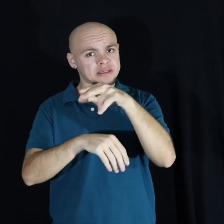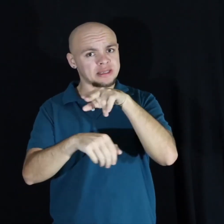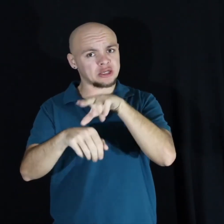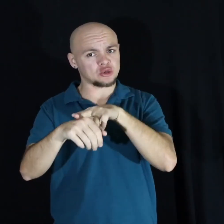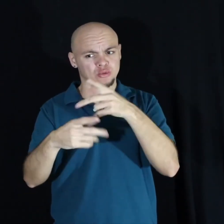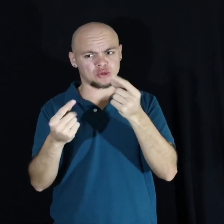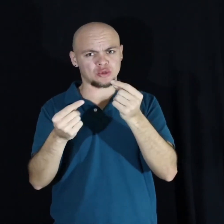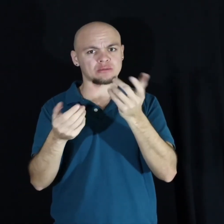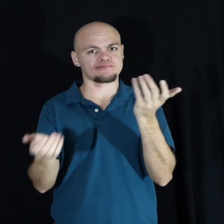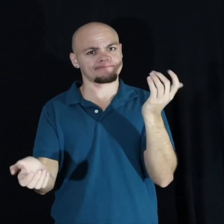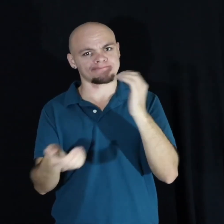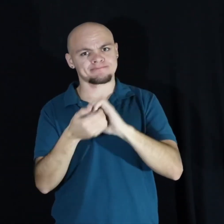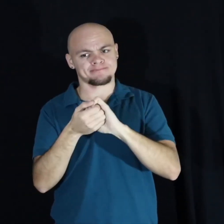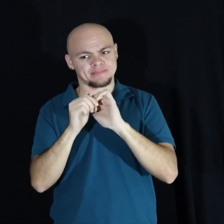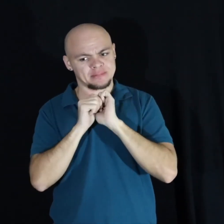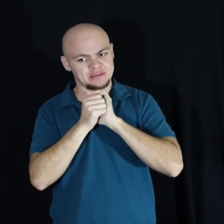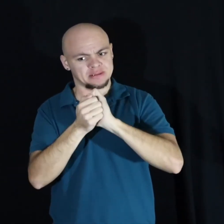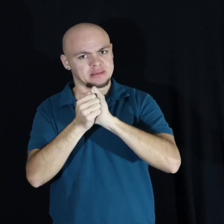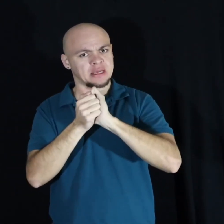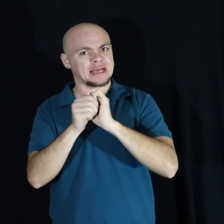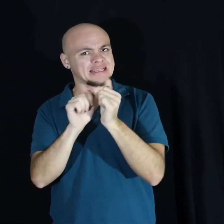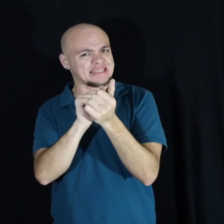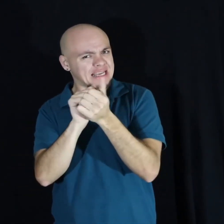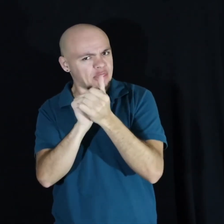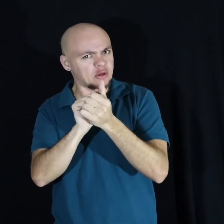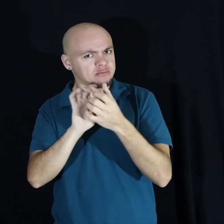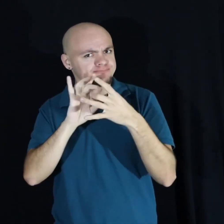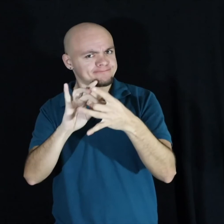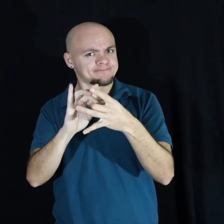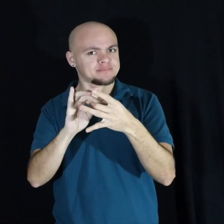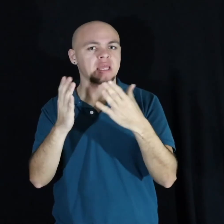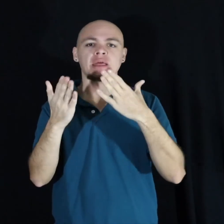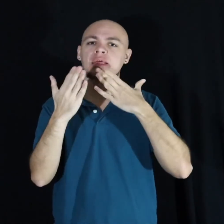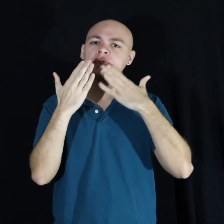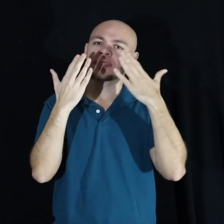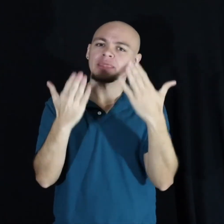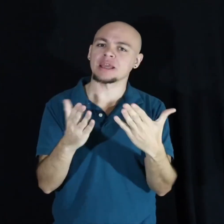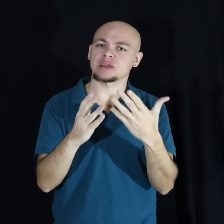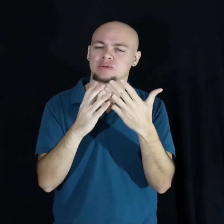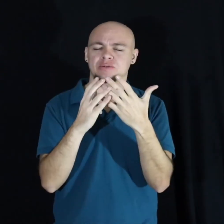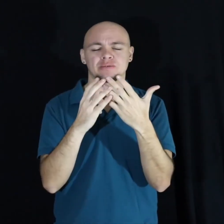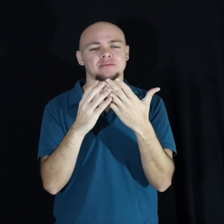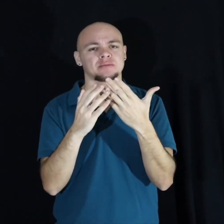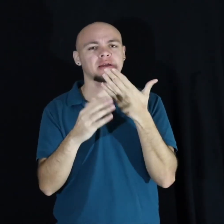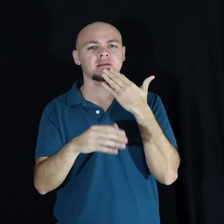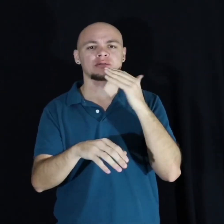to come together in solidarity. Thank you so much this afternoon.